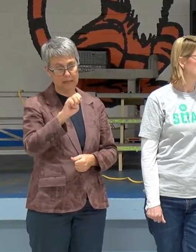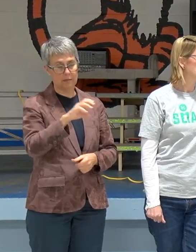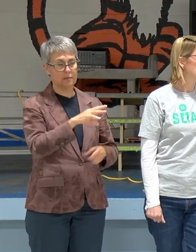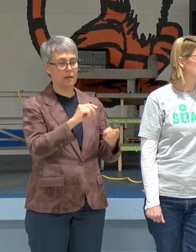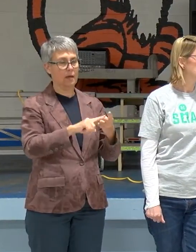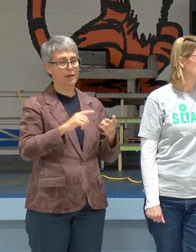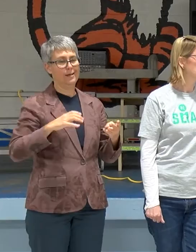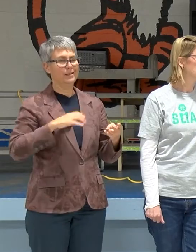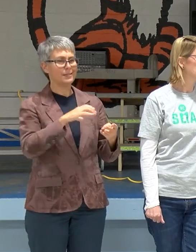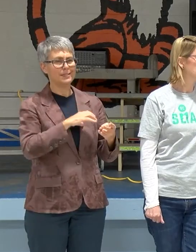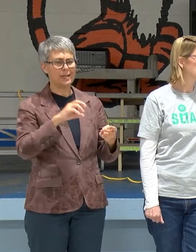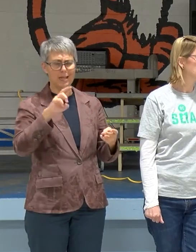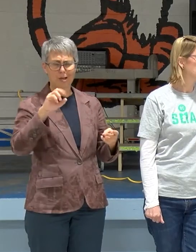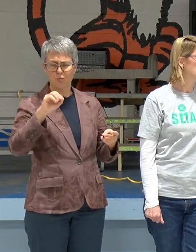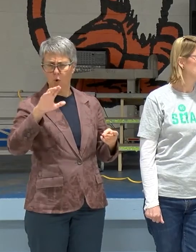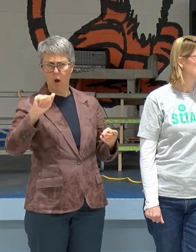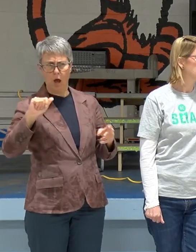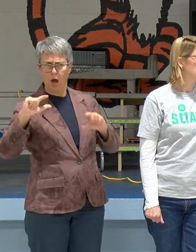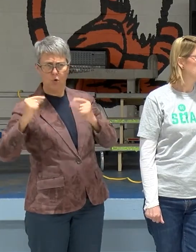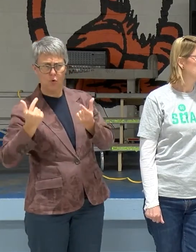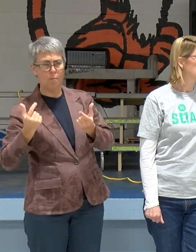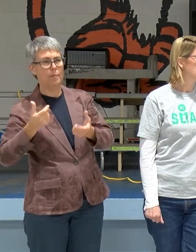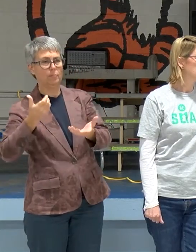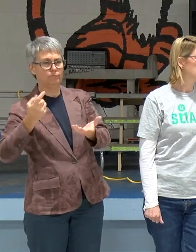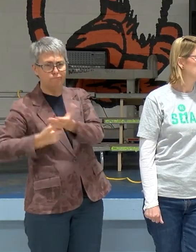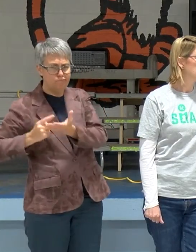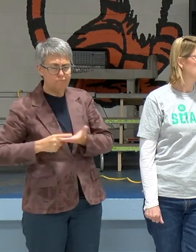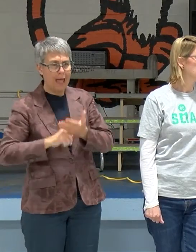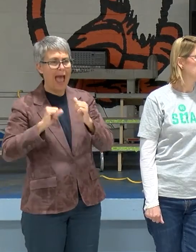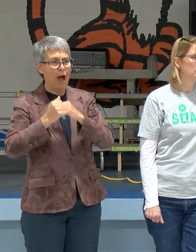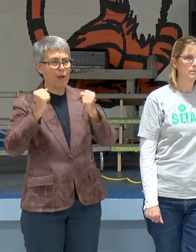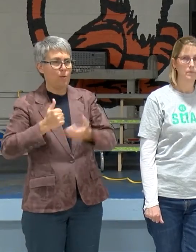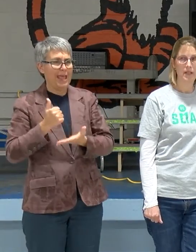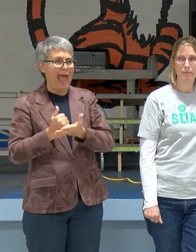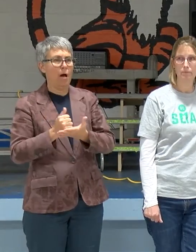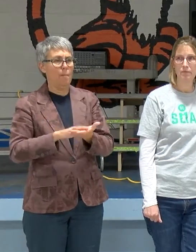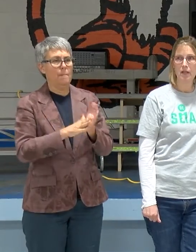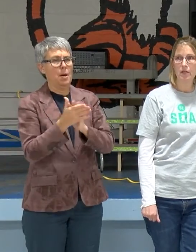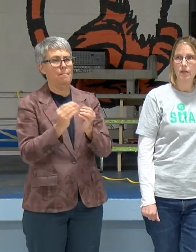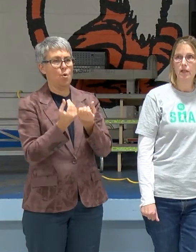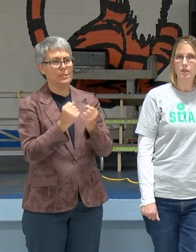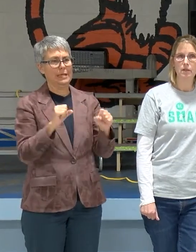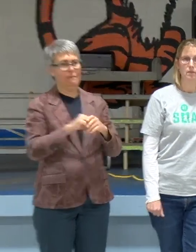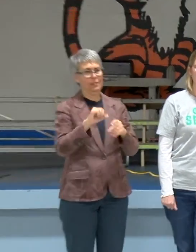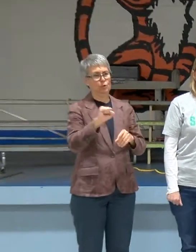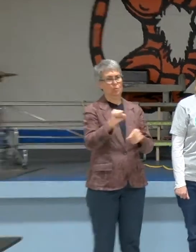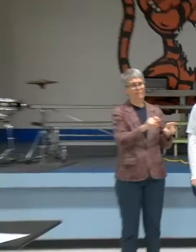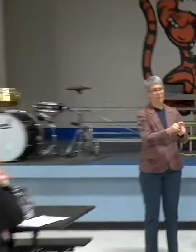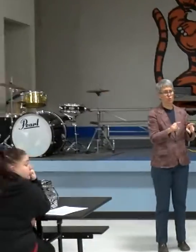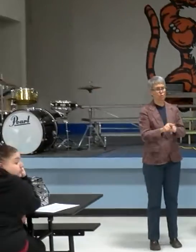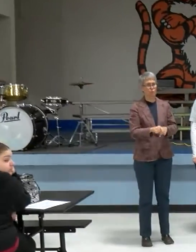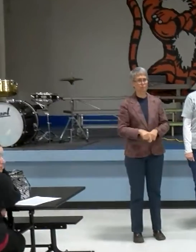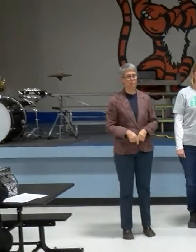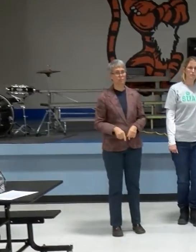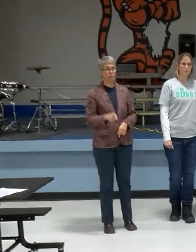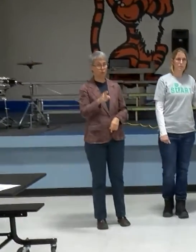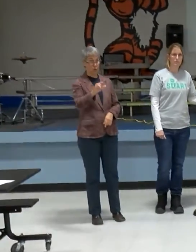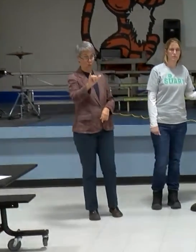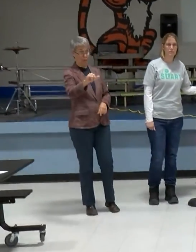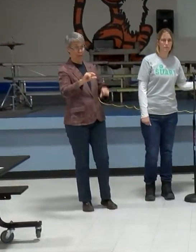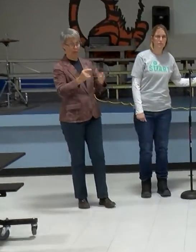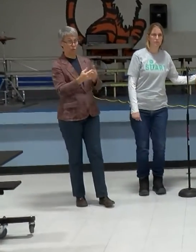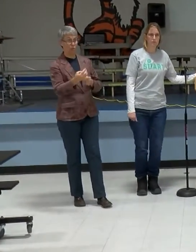them in all the actions that they're doing to try to make their city safer. So the group that's meeting on the